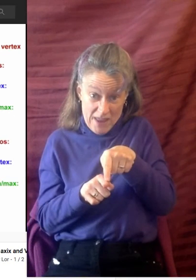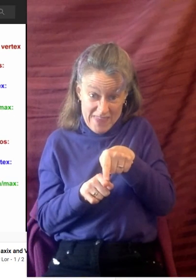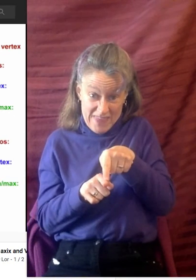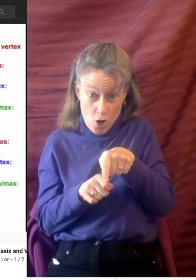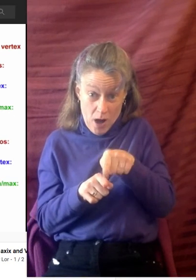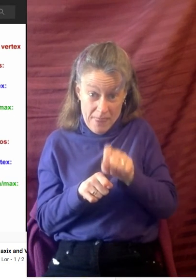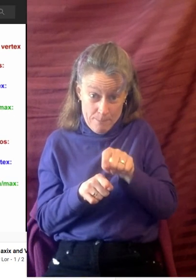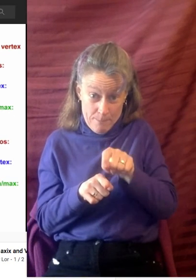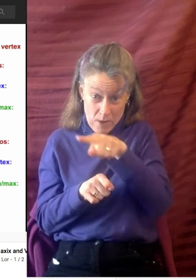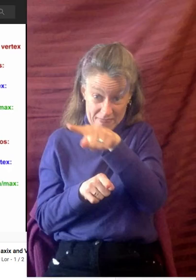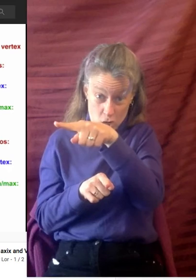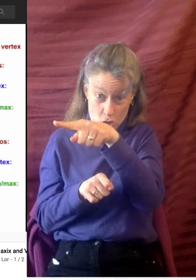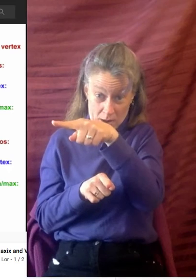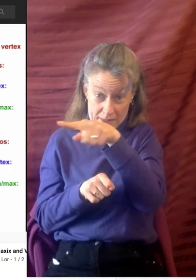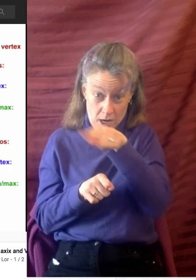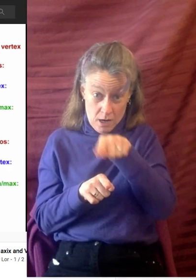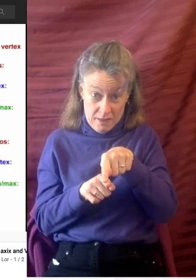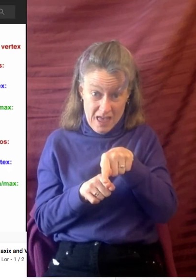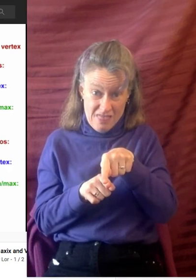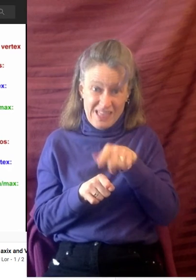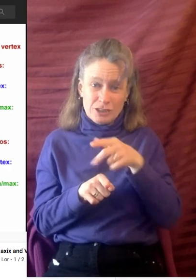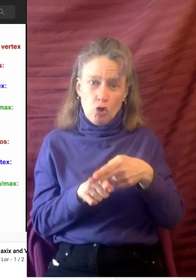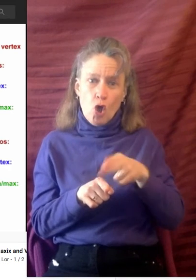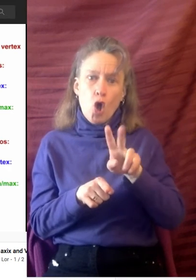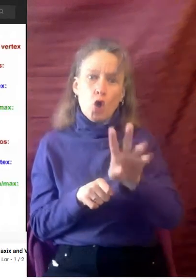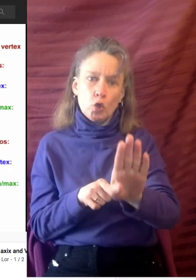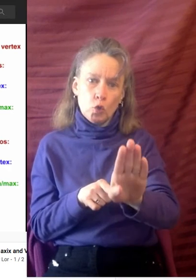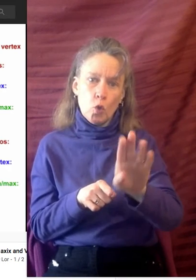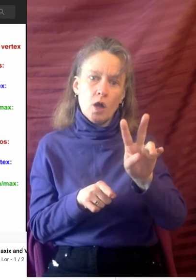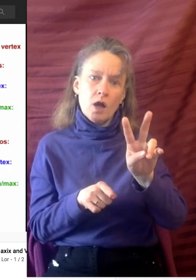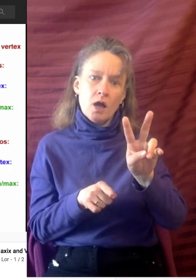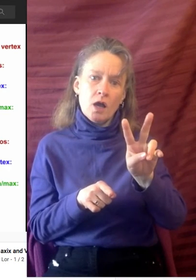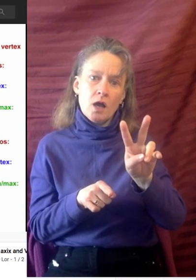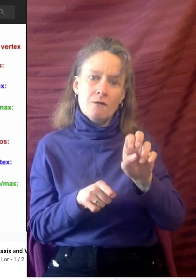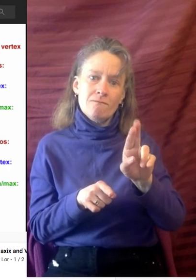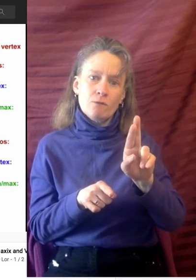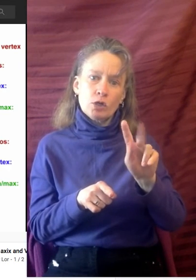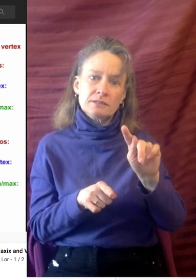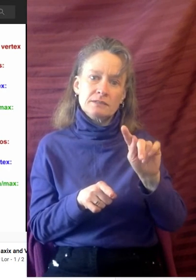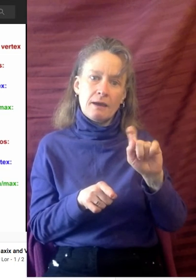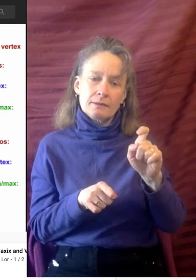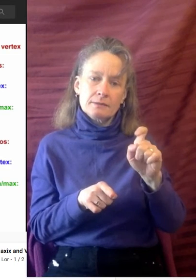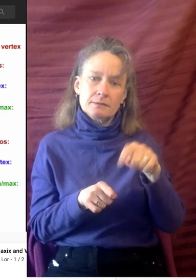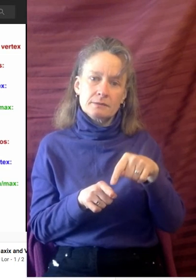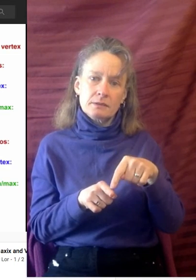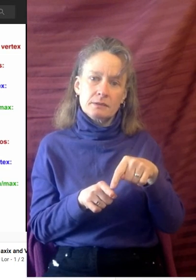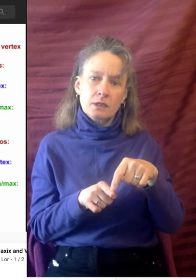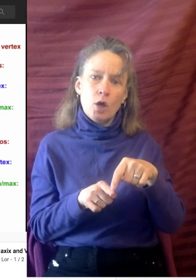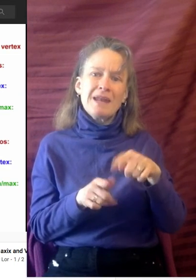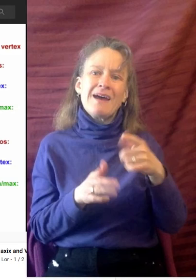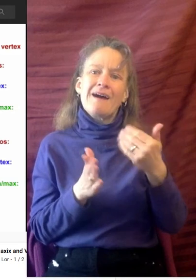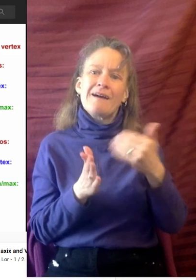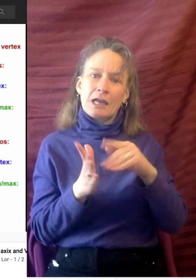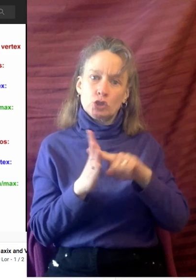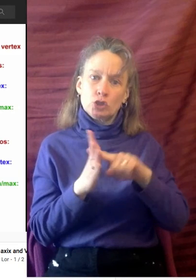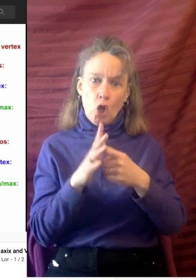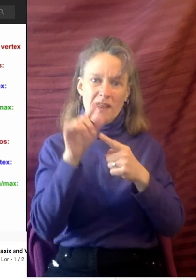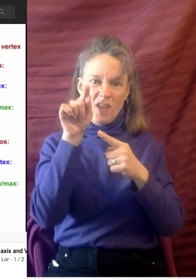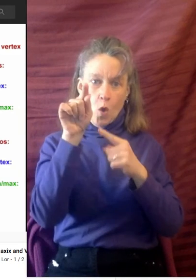right here, that will be your vertex. So this coordinate would be, if we start from the origin, we go over